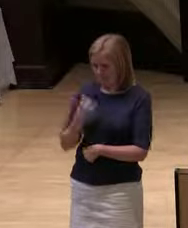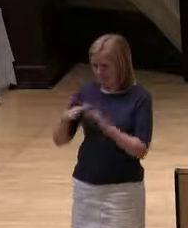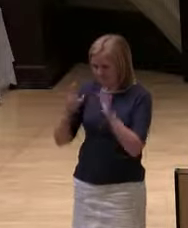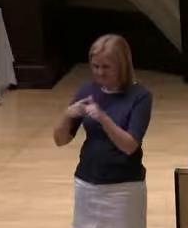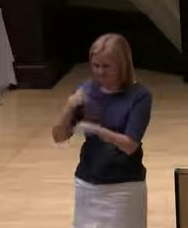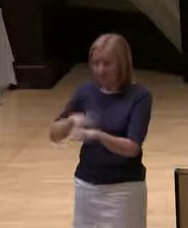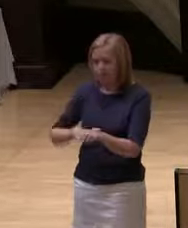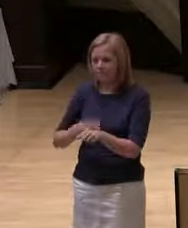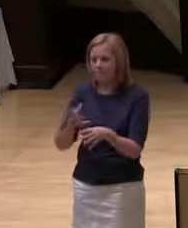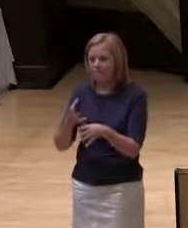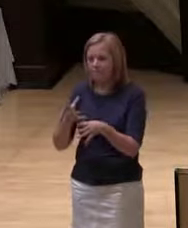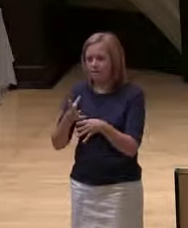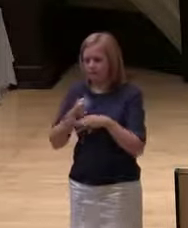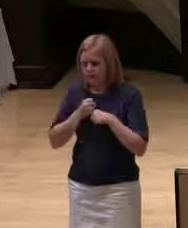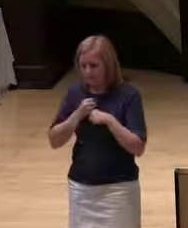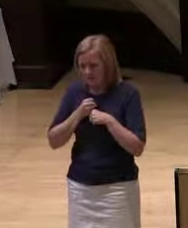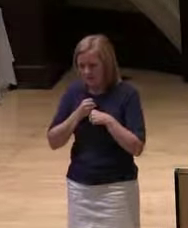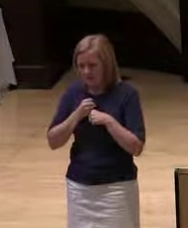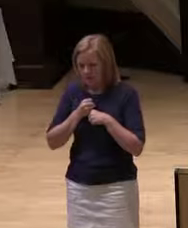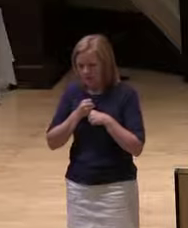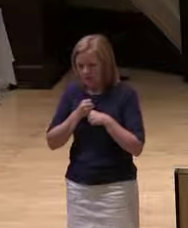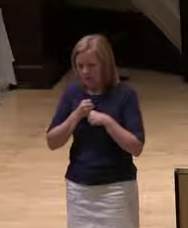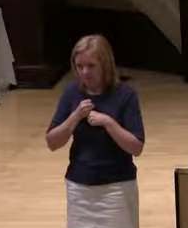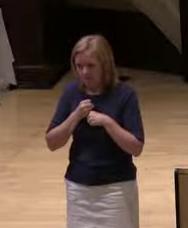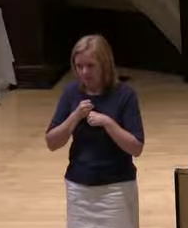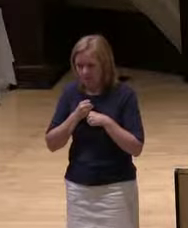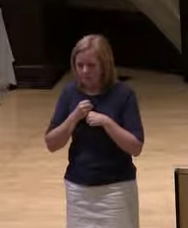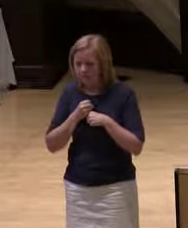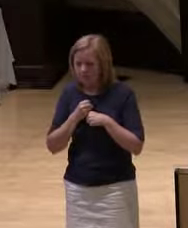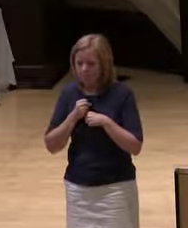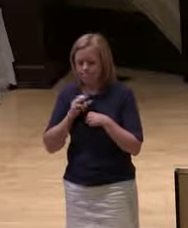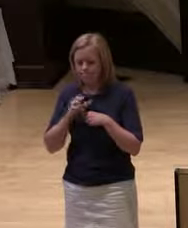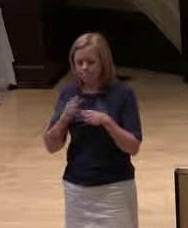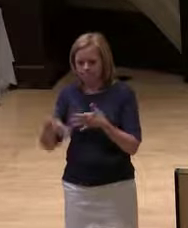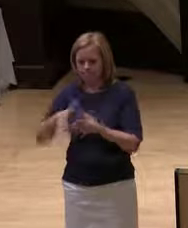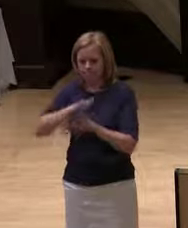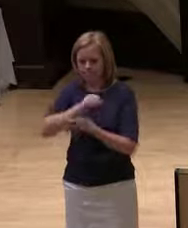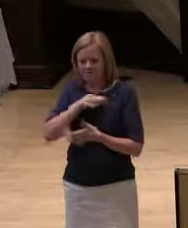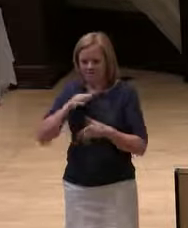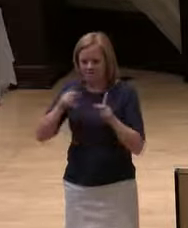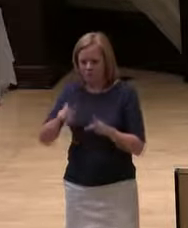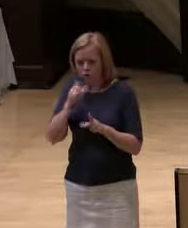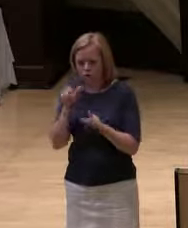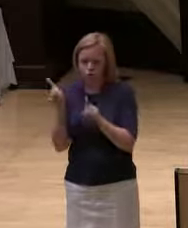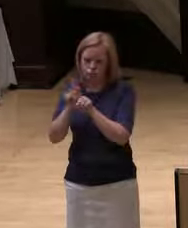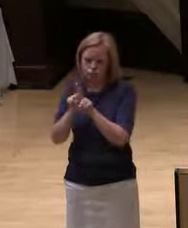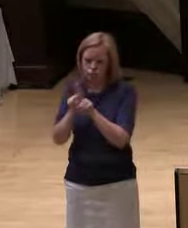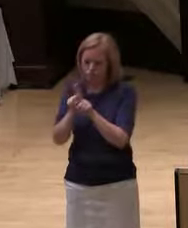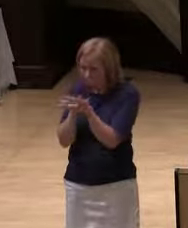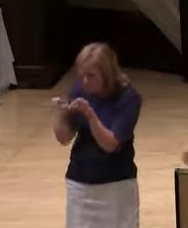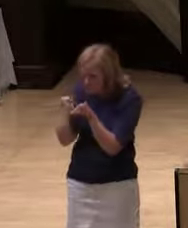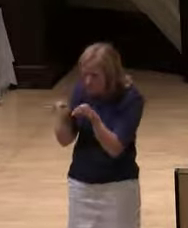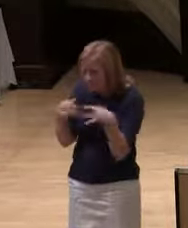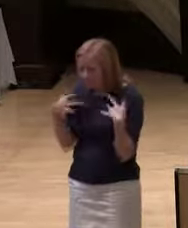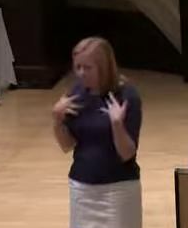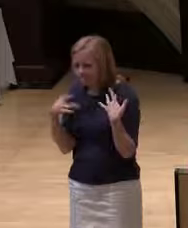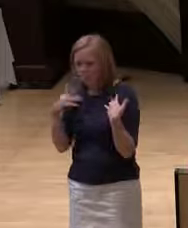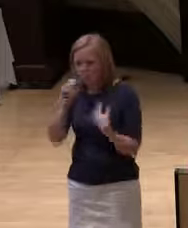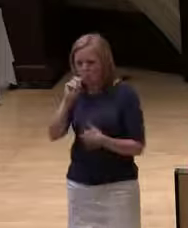time, they receive a person who is their primary staff person who does an orientation with them. At the orientation,